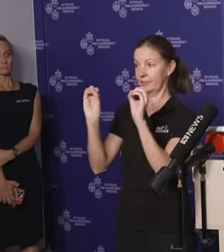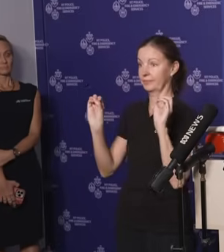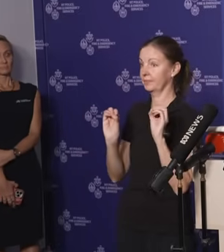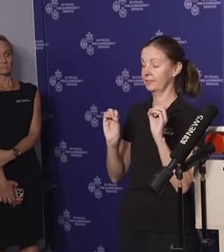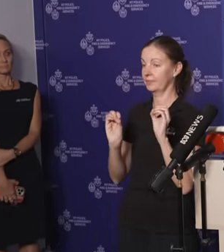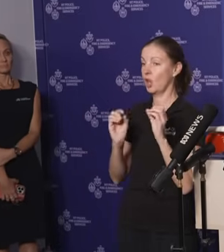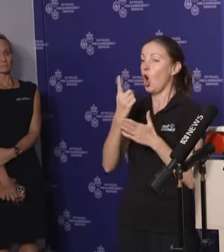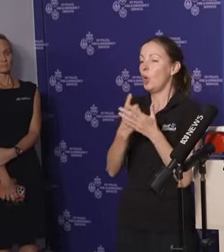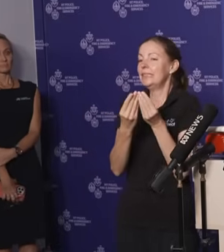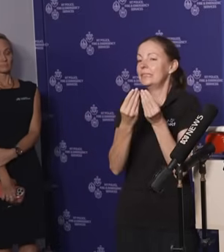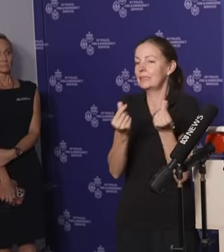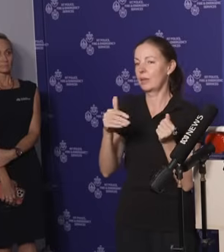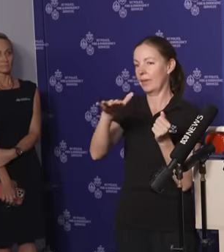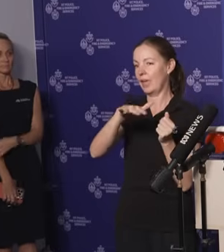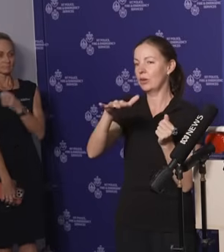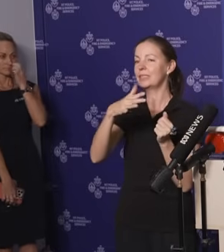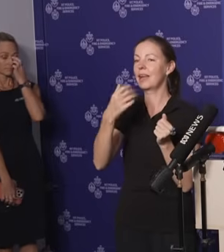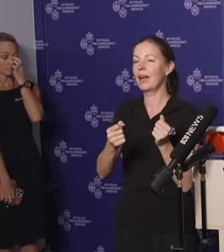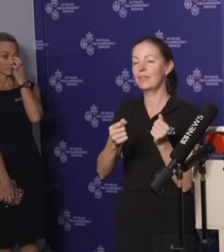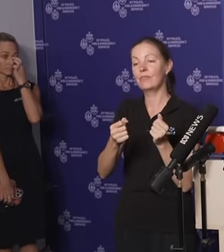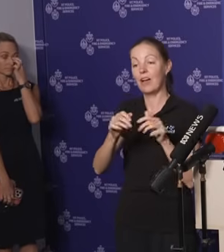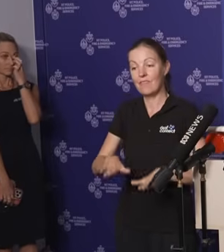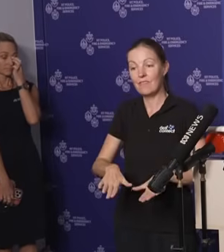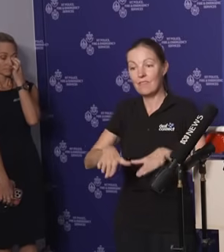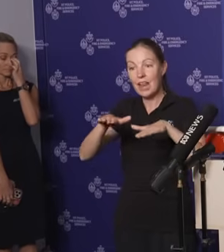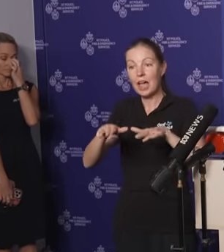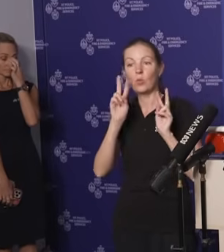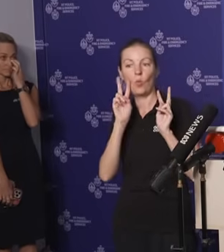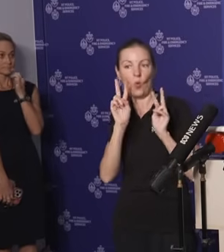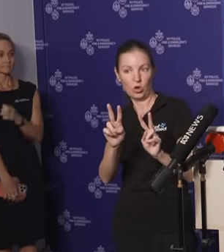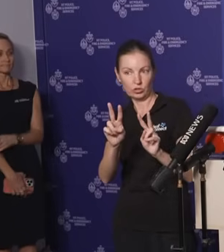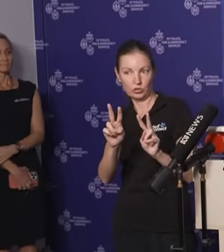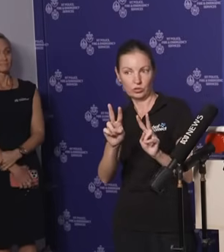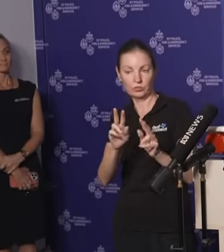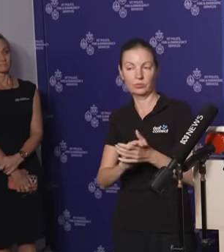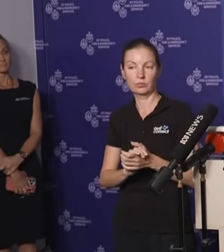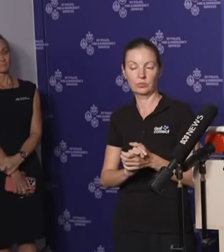and it's not expected to reach minor flood warning levels.